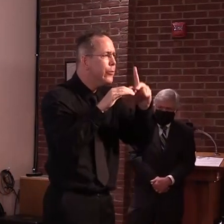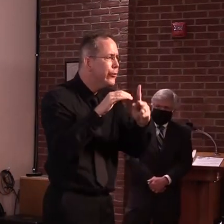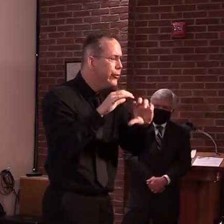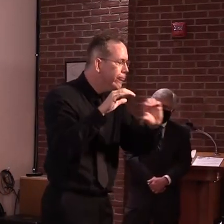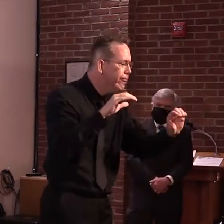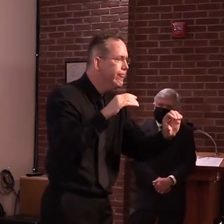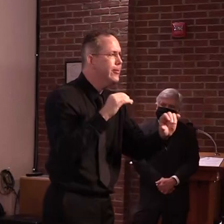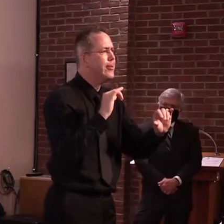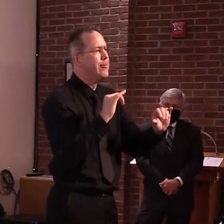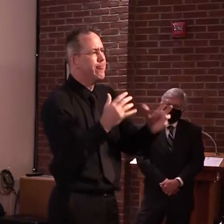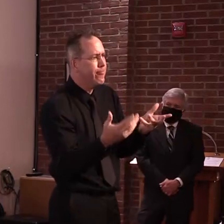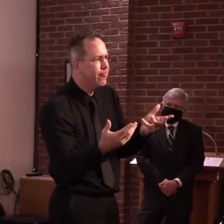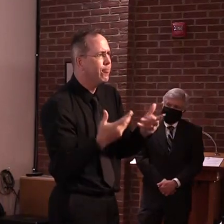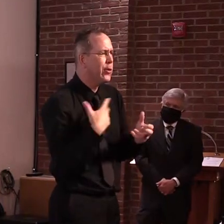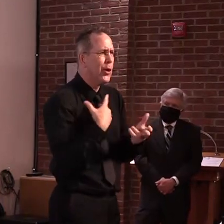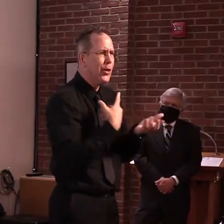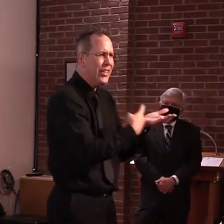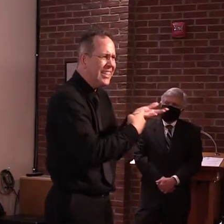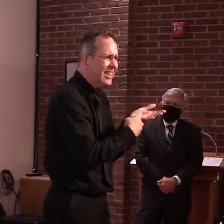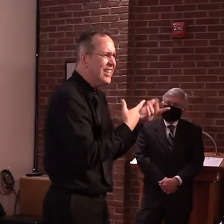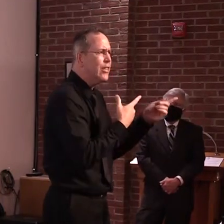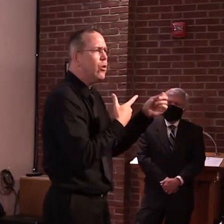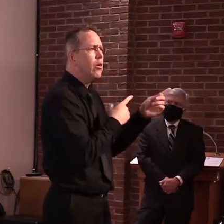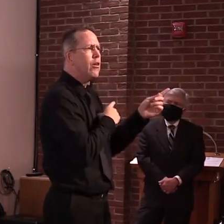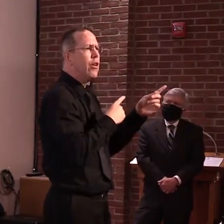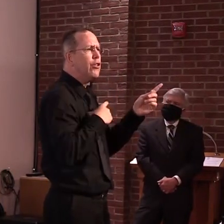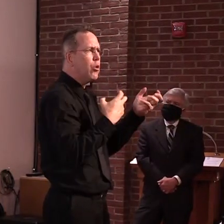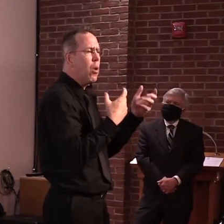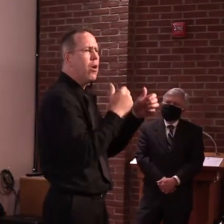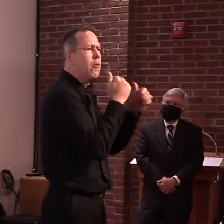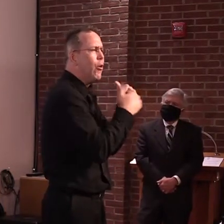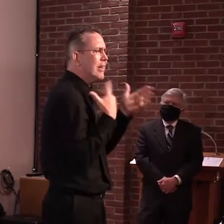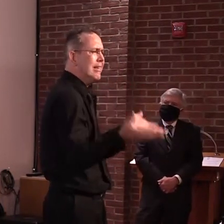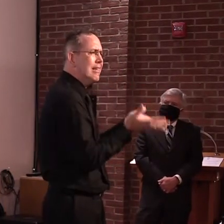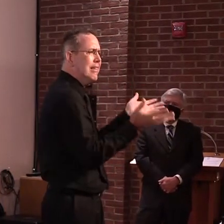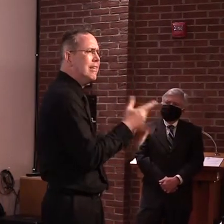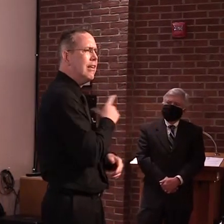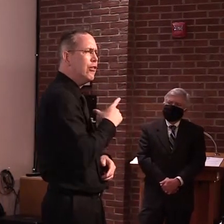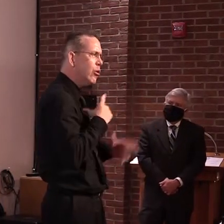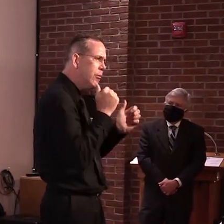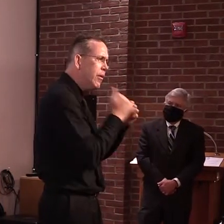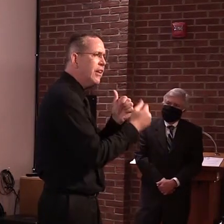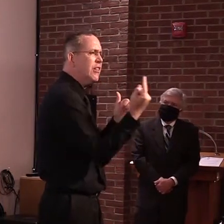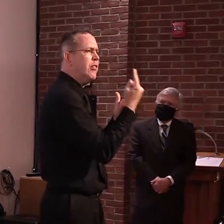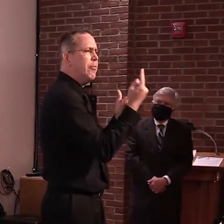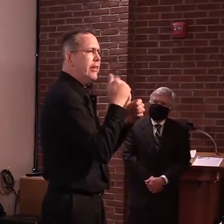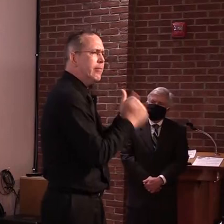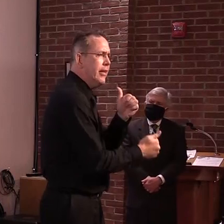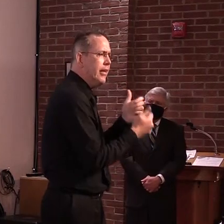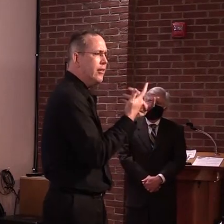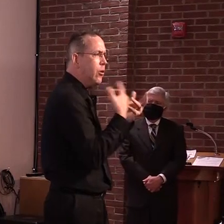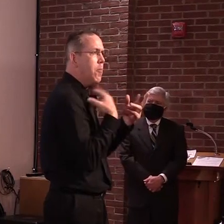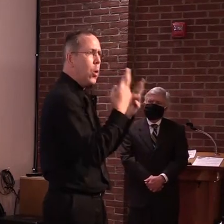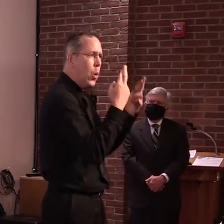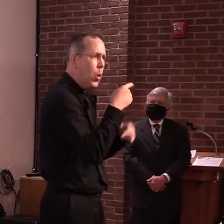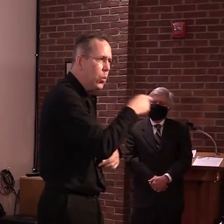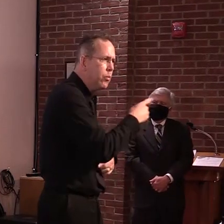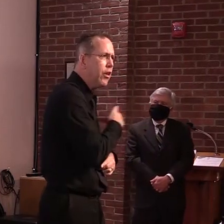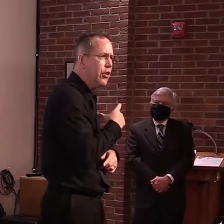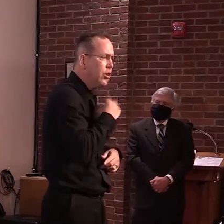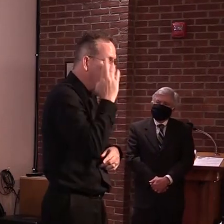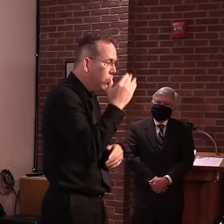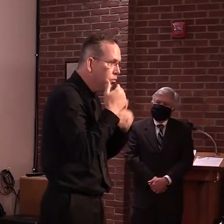something, even if it is a reduced amount, I'm hoping they will get back to work on the remaining $300 million